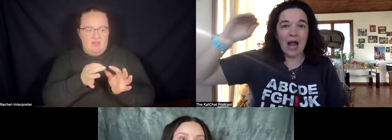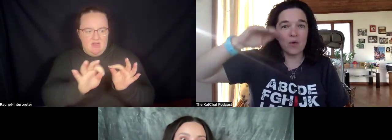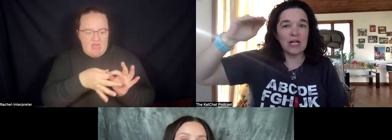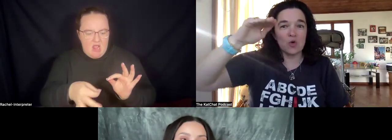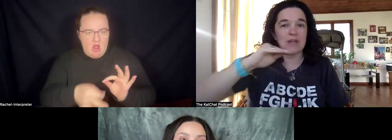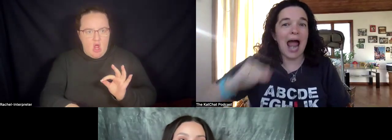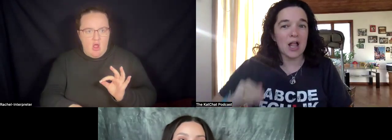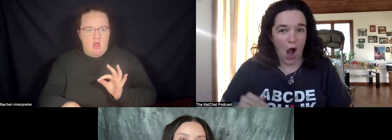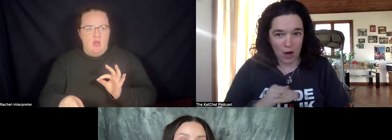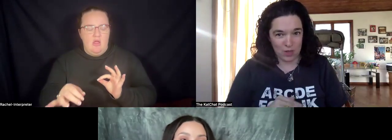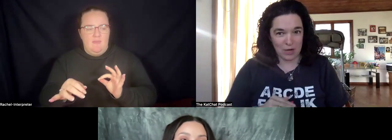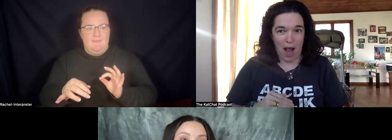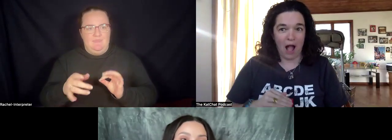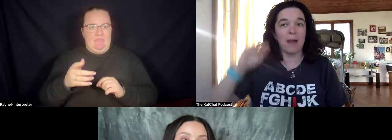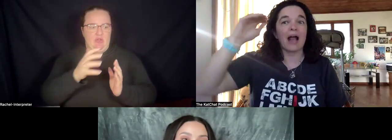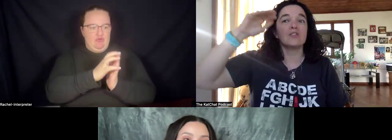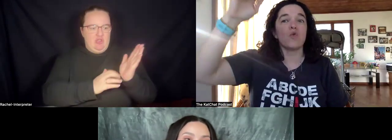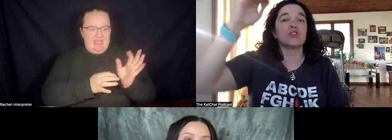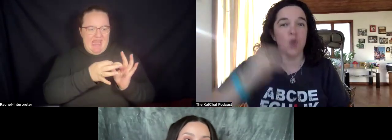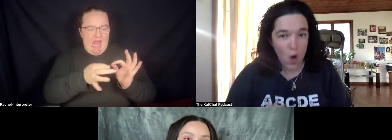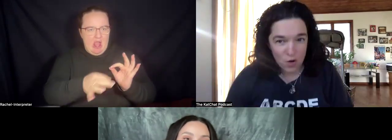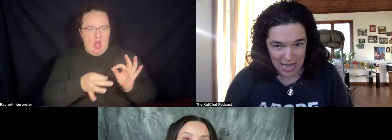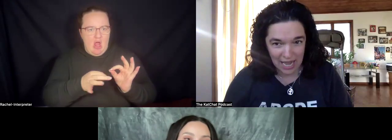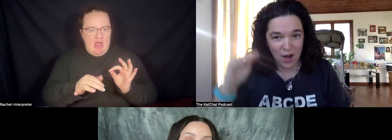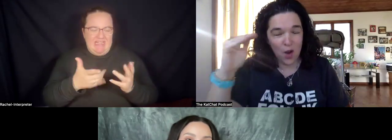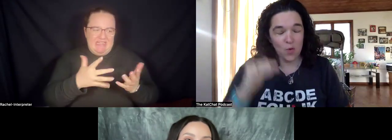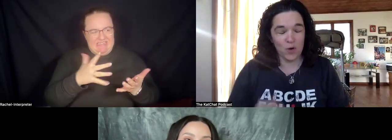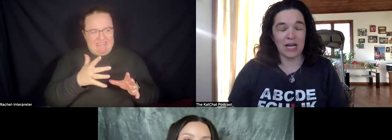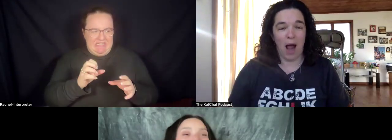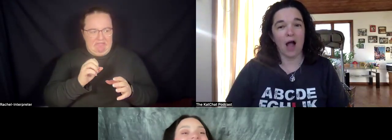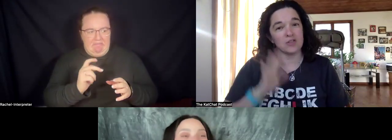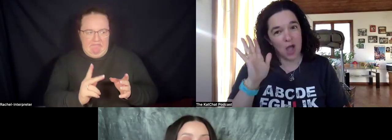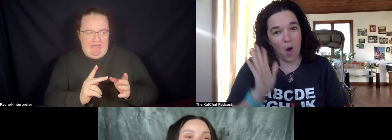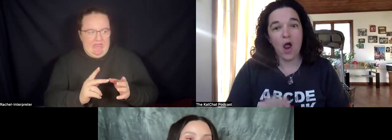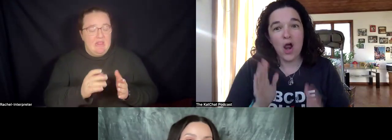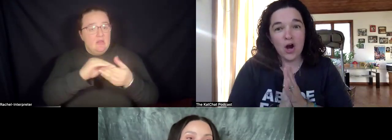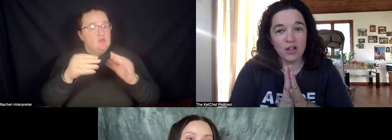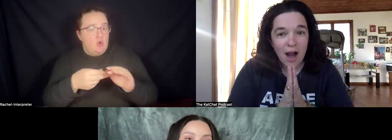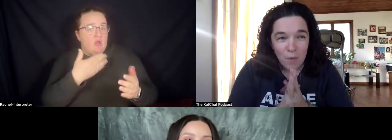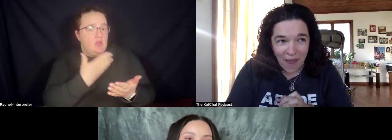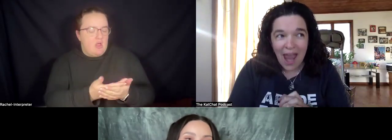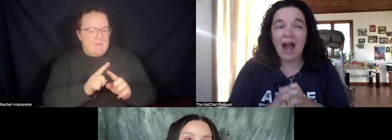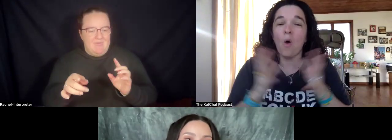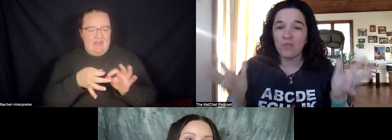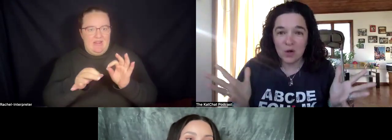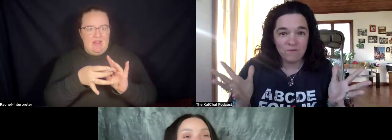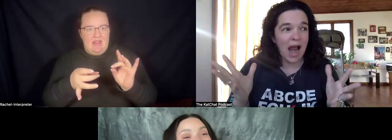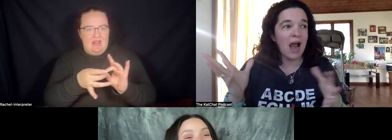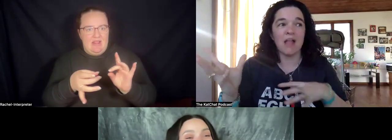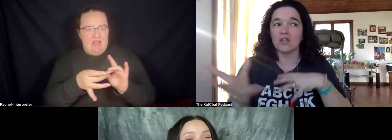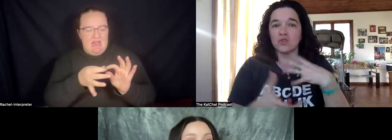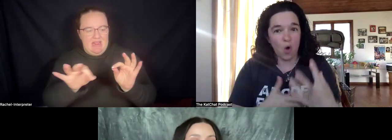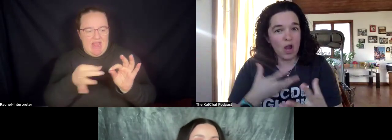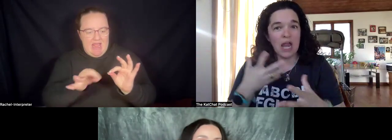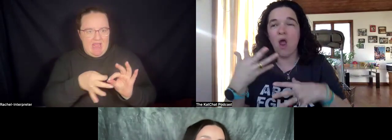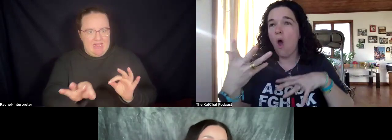I can't really do dialogue really well, but I could do the story really well. So good luck with that. Hopefully we Oh, can